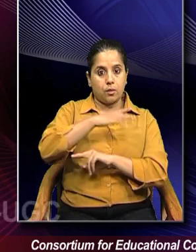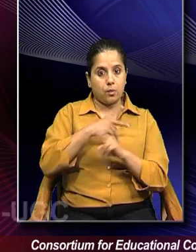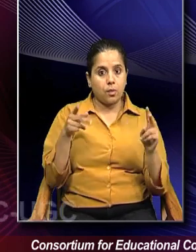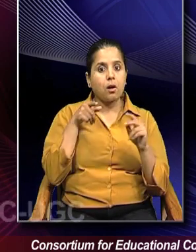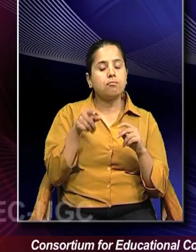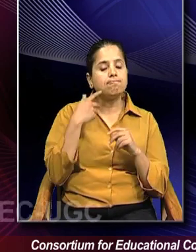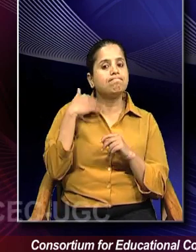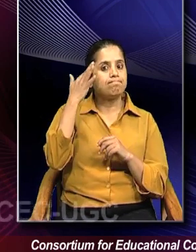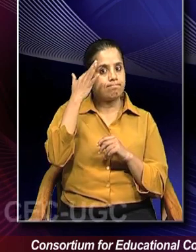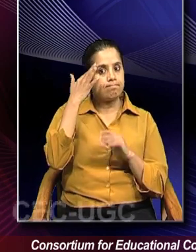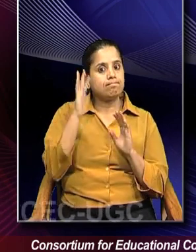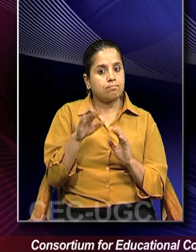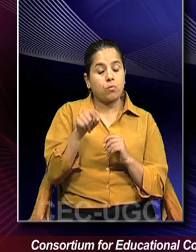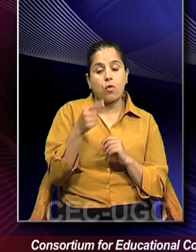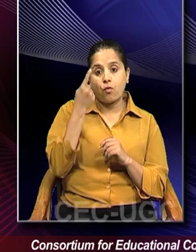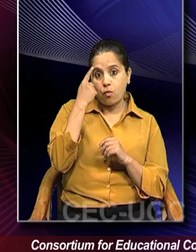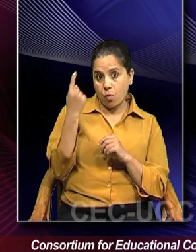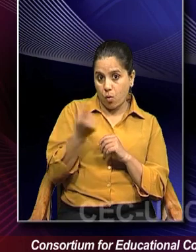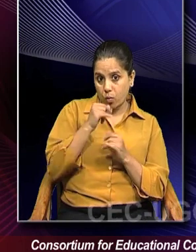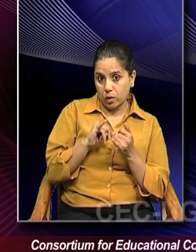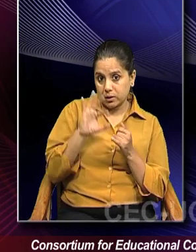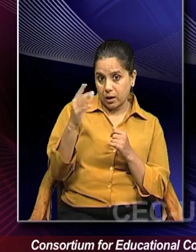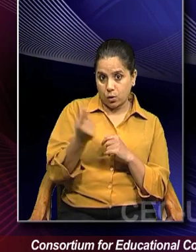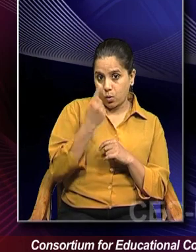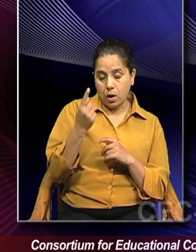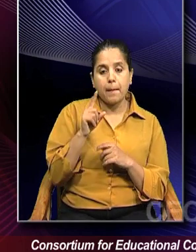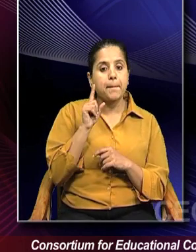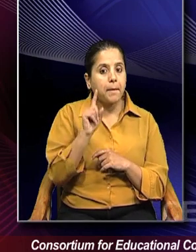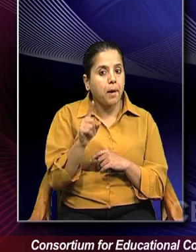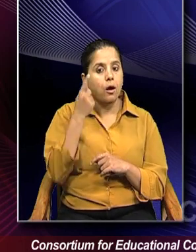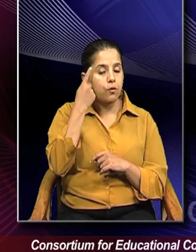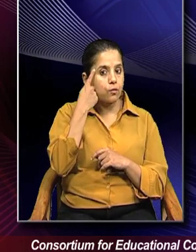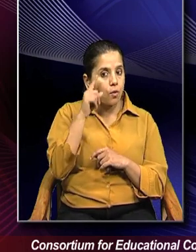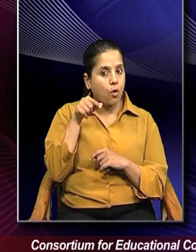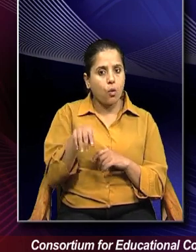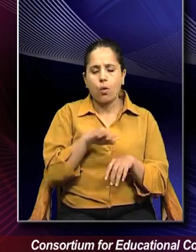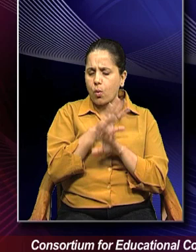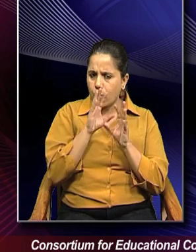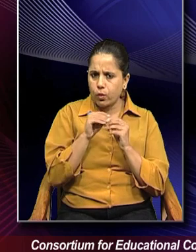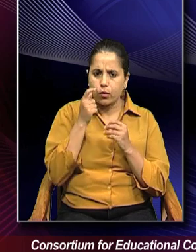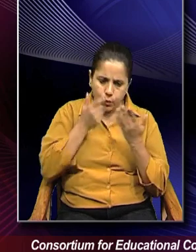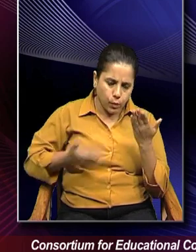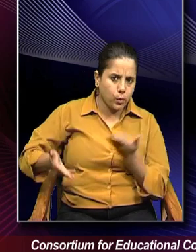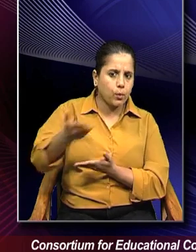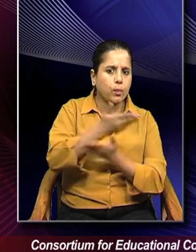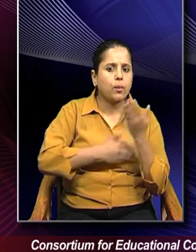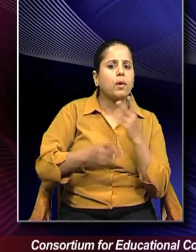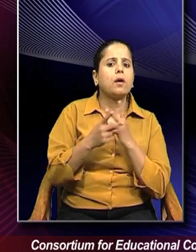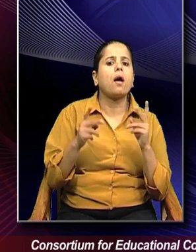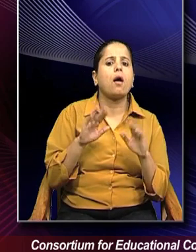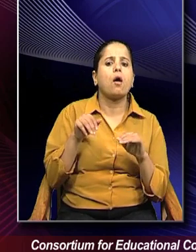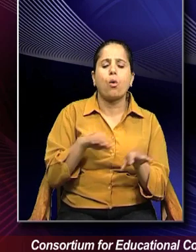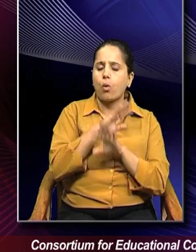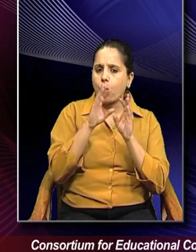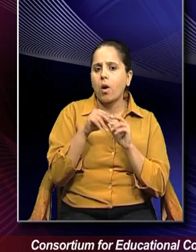a concern not just for states, but for entire humanity and for all